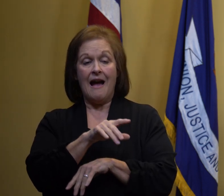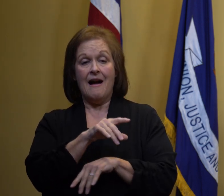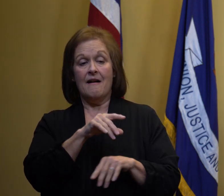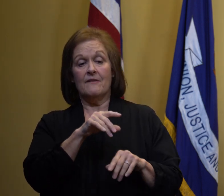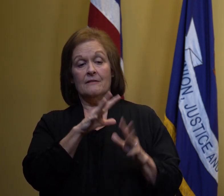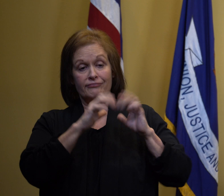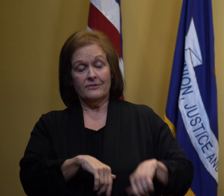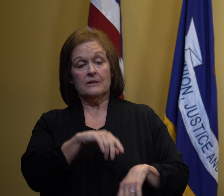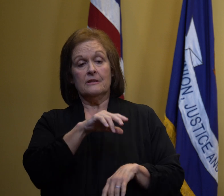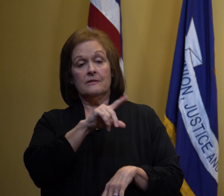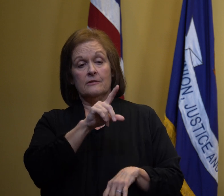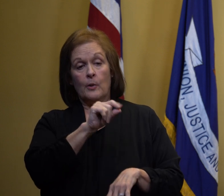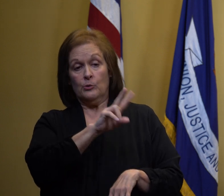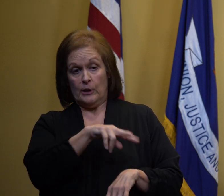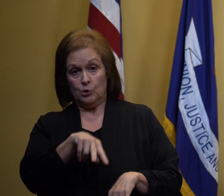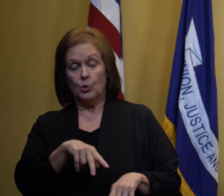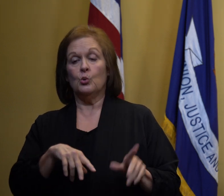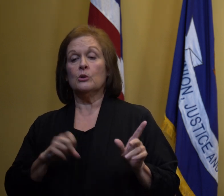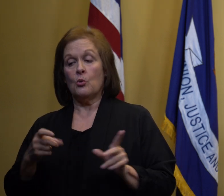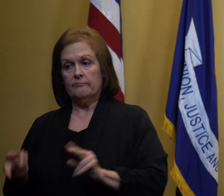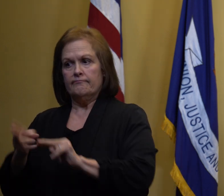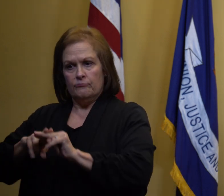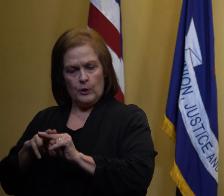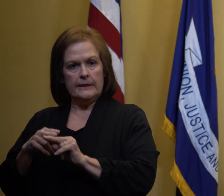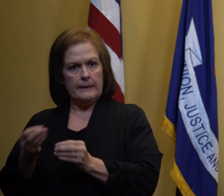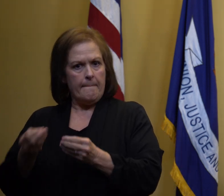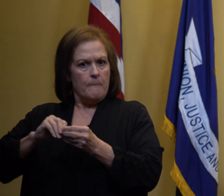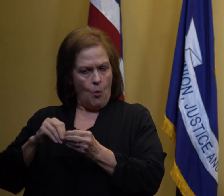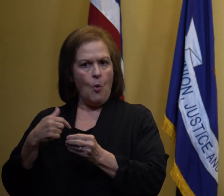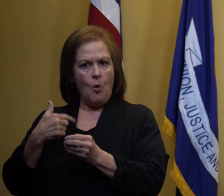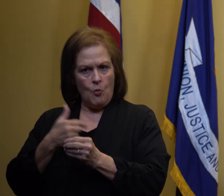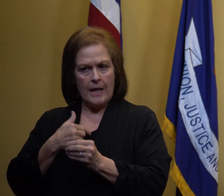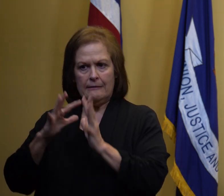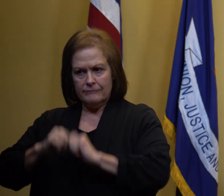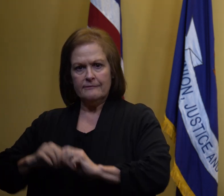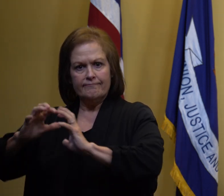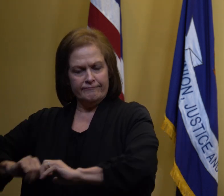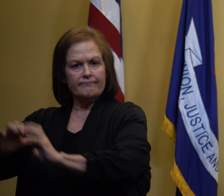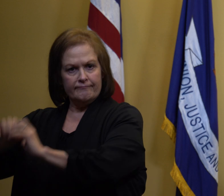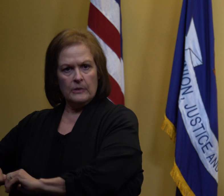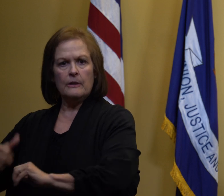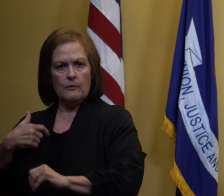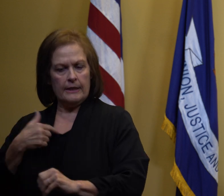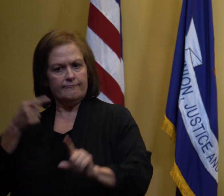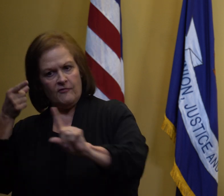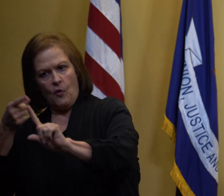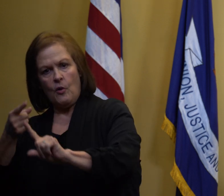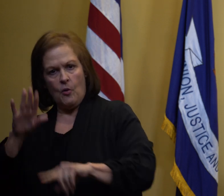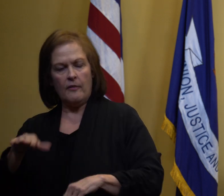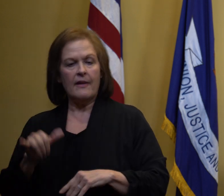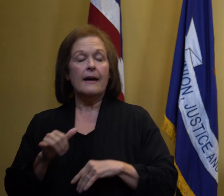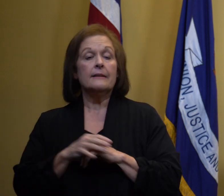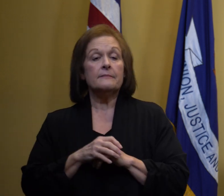23% increase. So again, progress. We'll take it how we get it and how we see it and how we work towards it. So